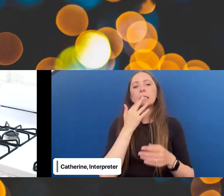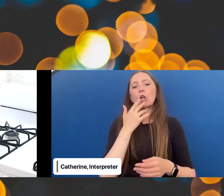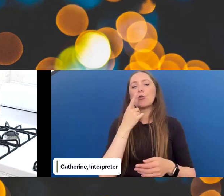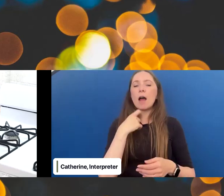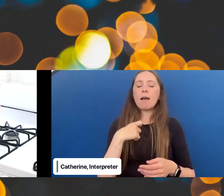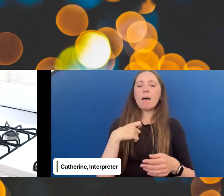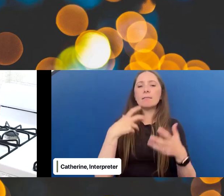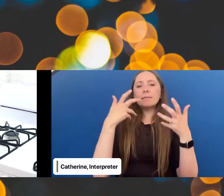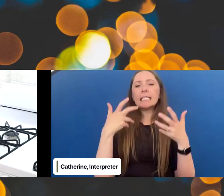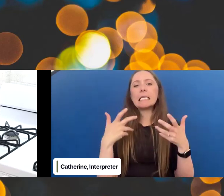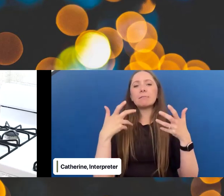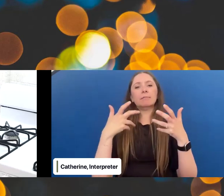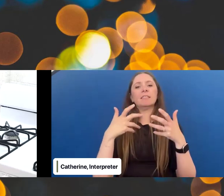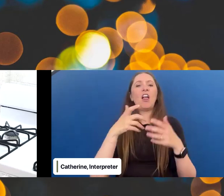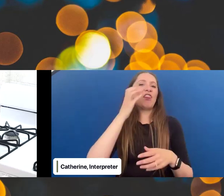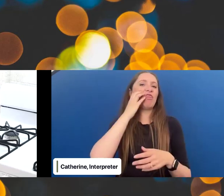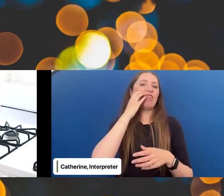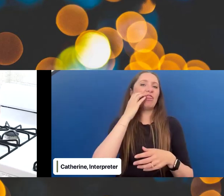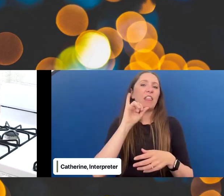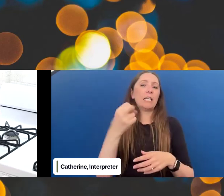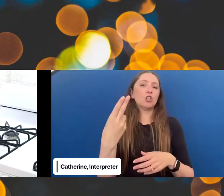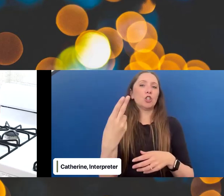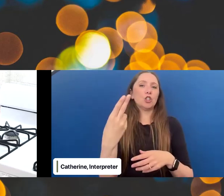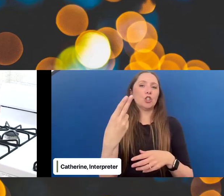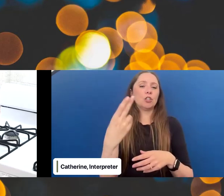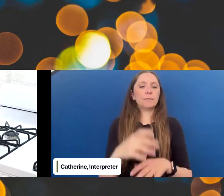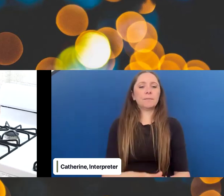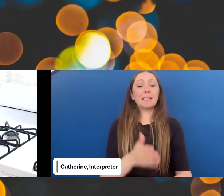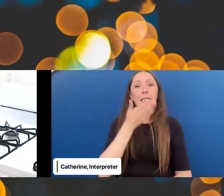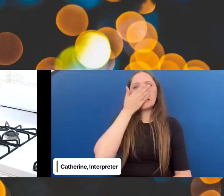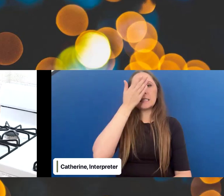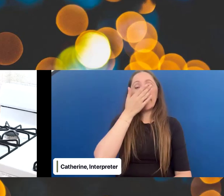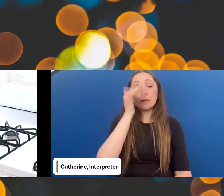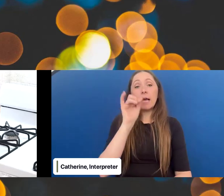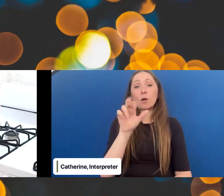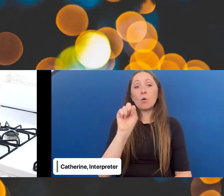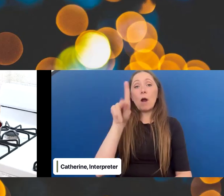nice and thickish texture. Smells of raspberry.